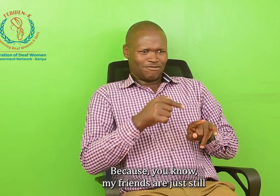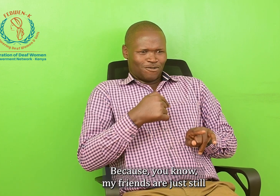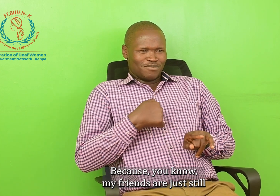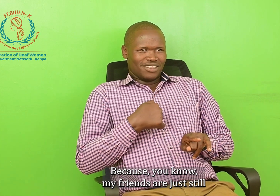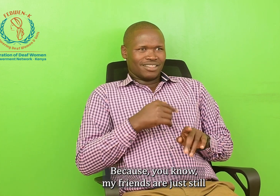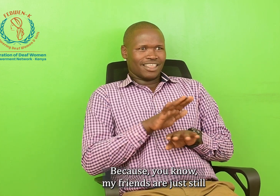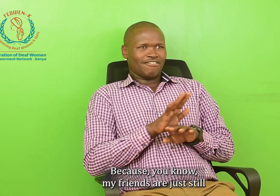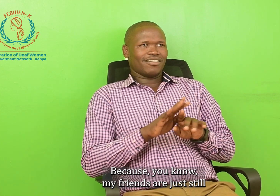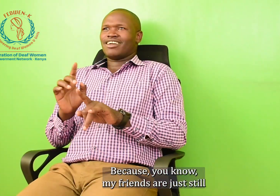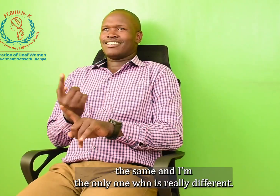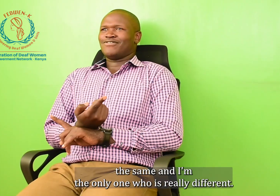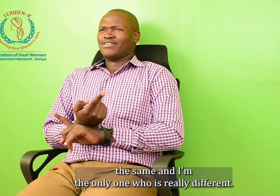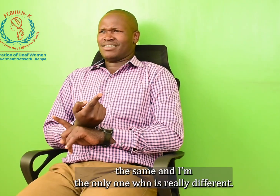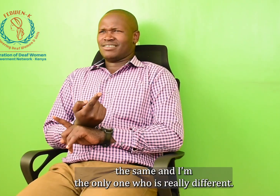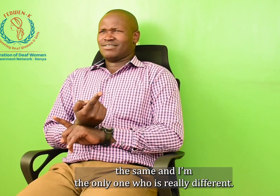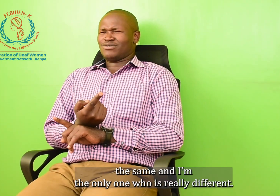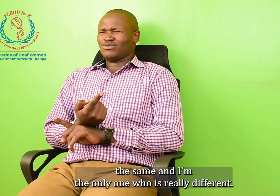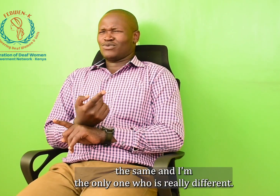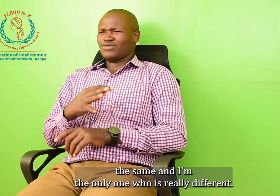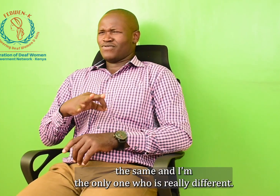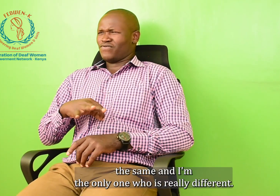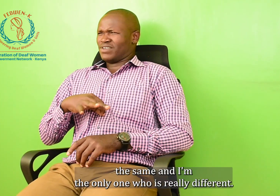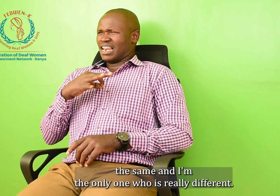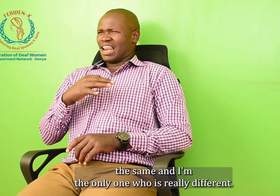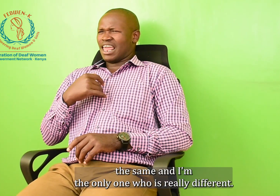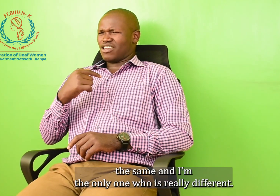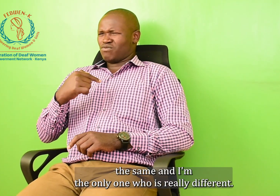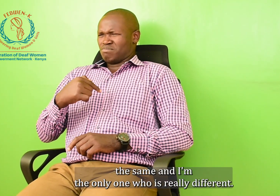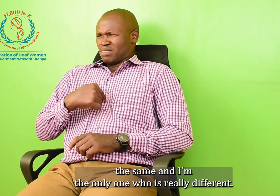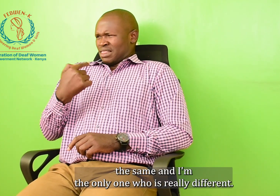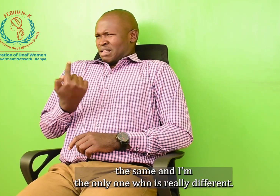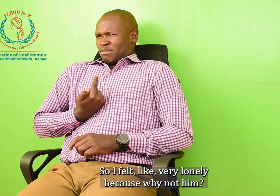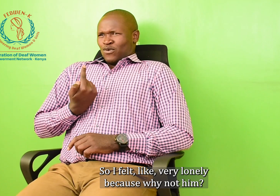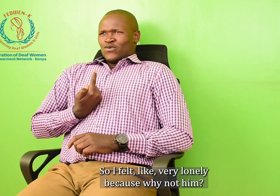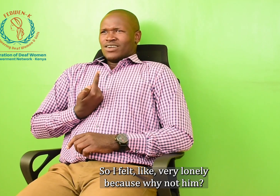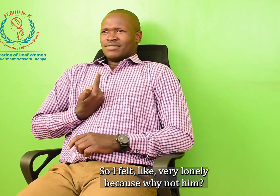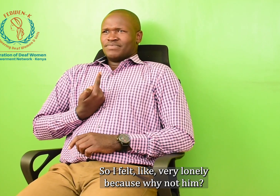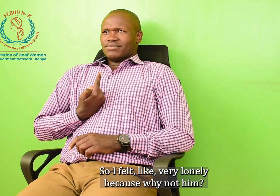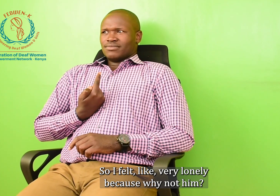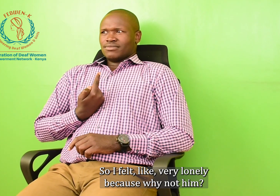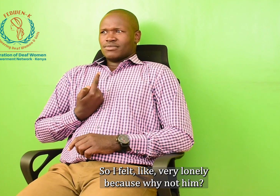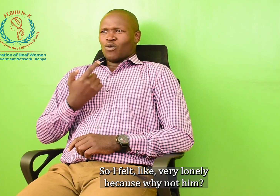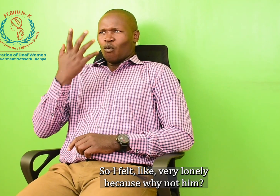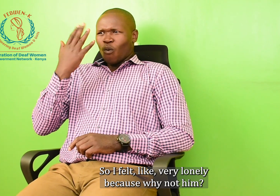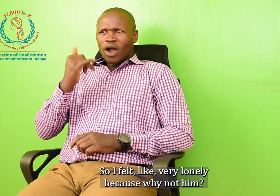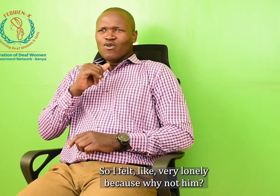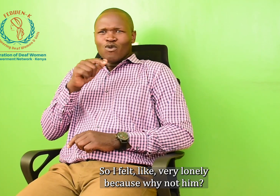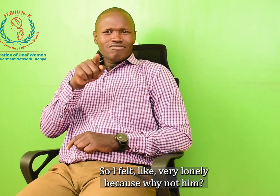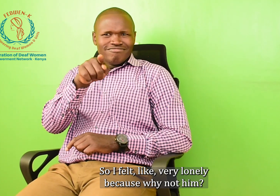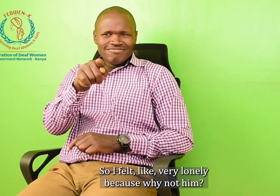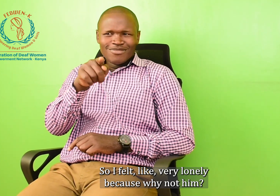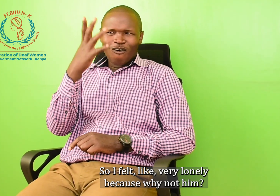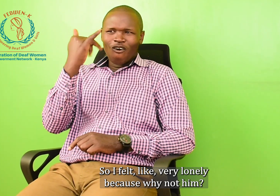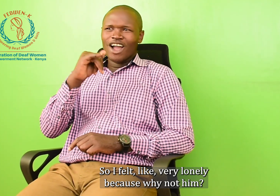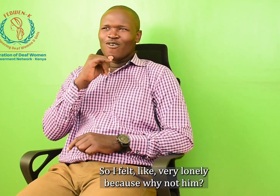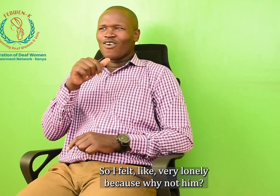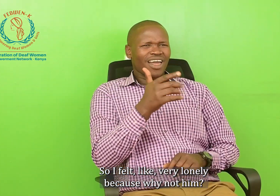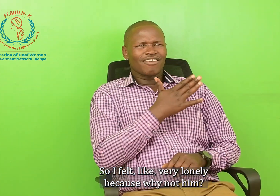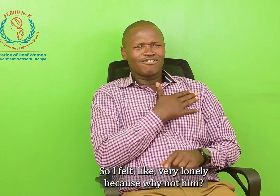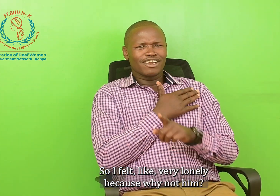are just still the same, and I'm the only one who is really different. So I felt like very lonely, because why not him?